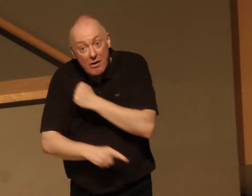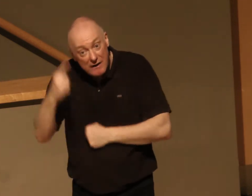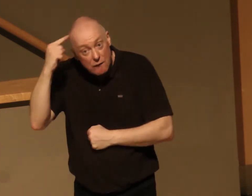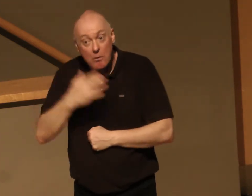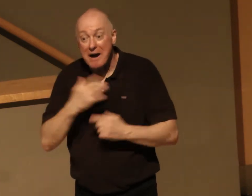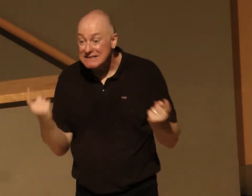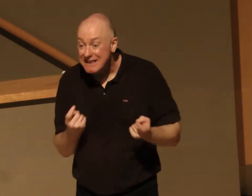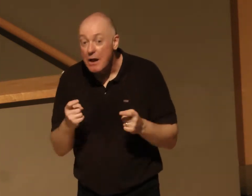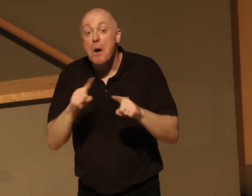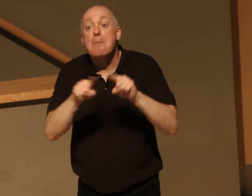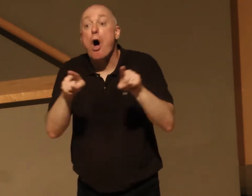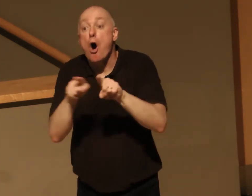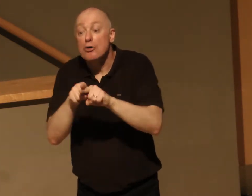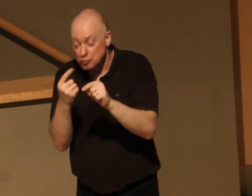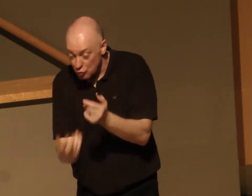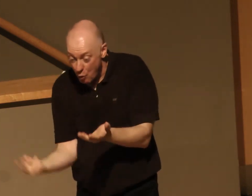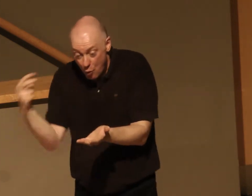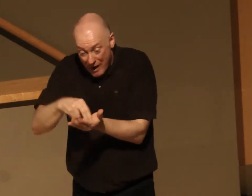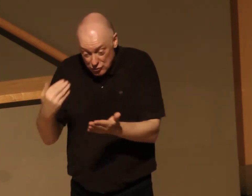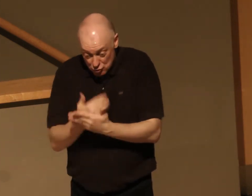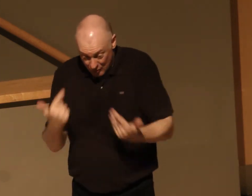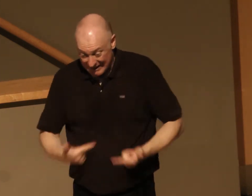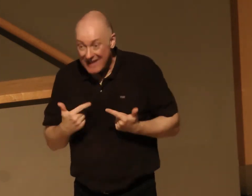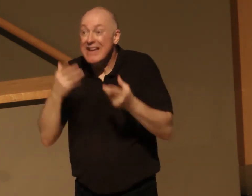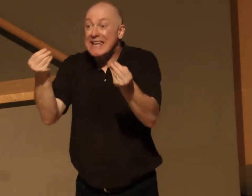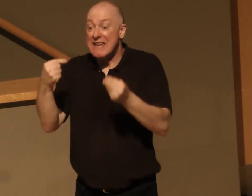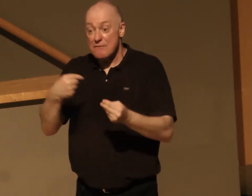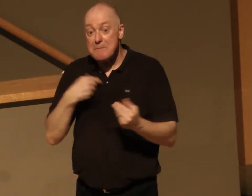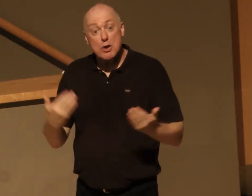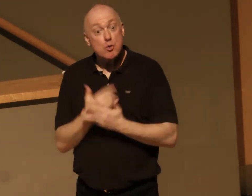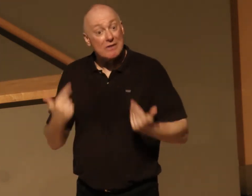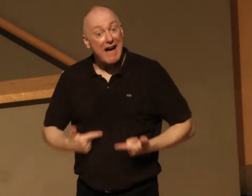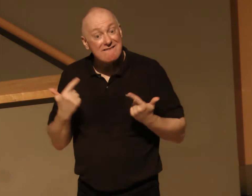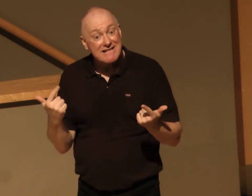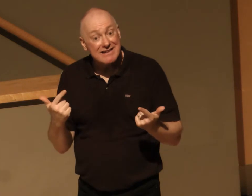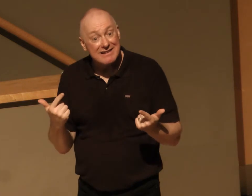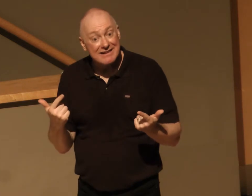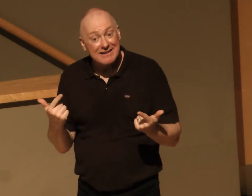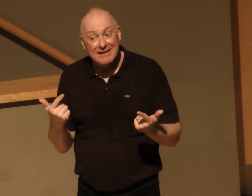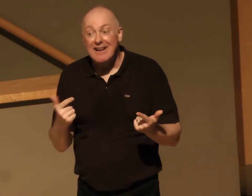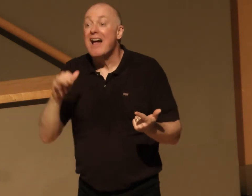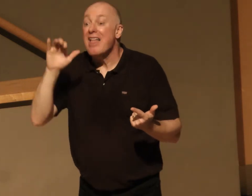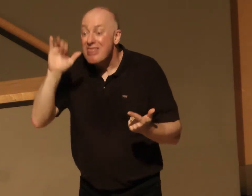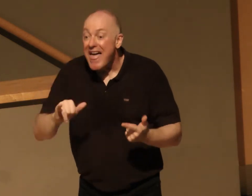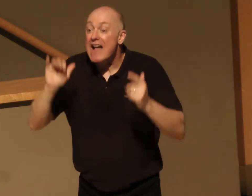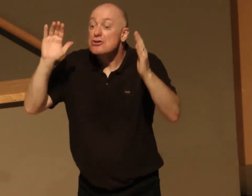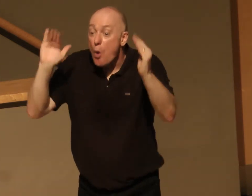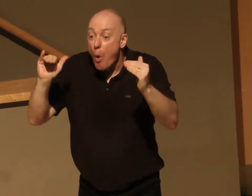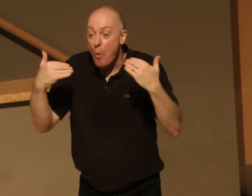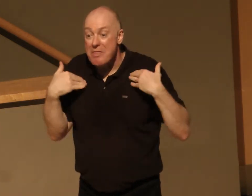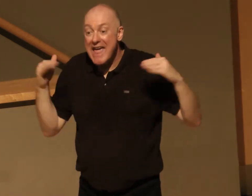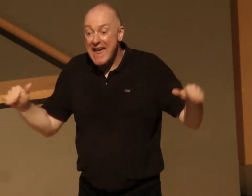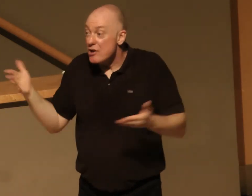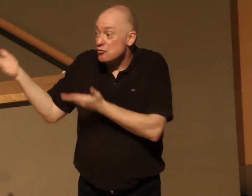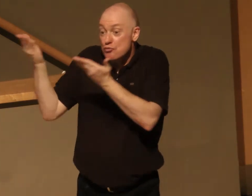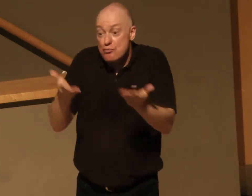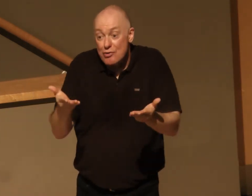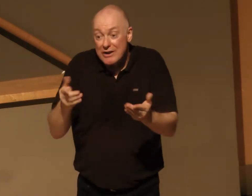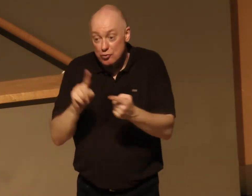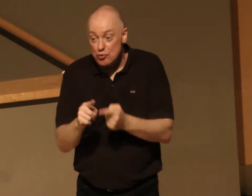raised to new life to give me new life. That's the hope that the angel is bringing to the two Marys. What